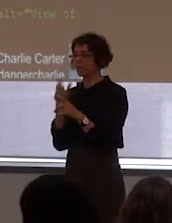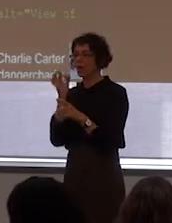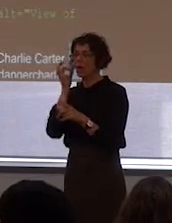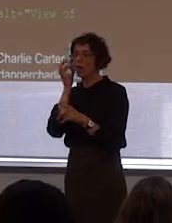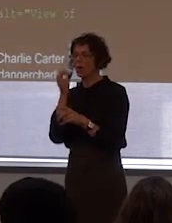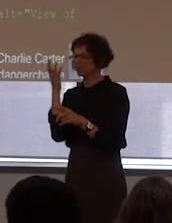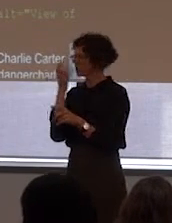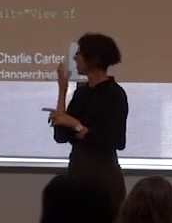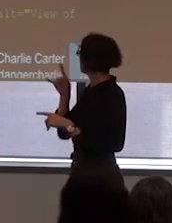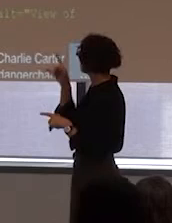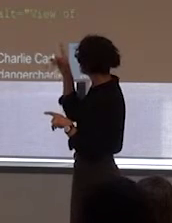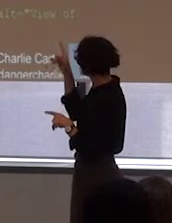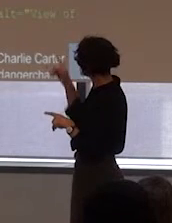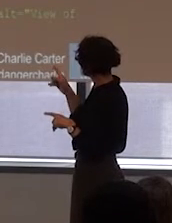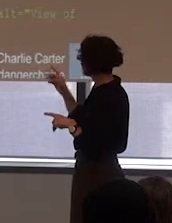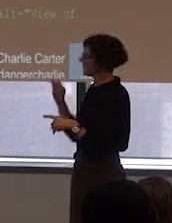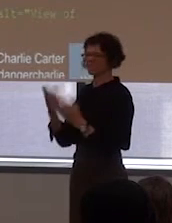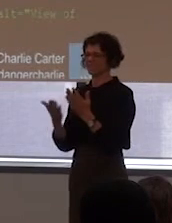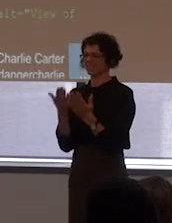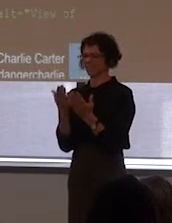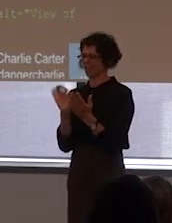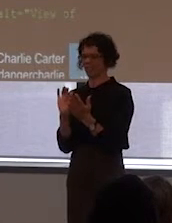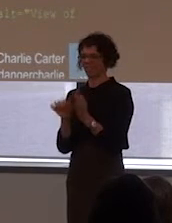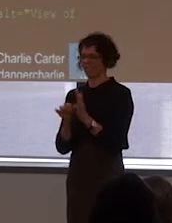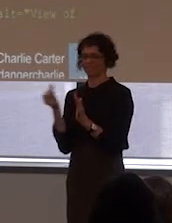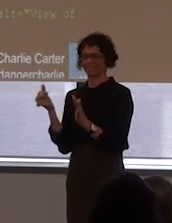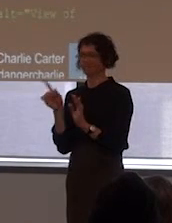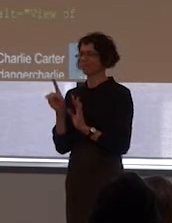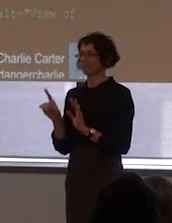sorry it's not very good contrast up there with the green.